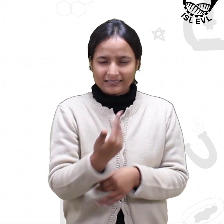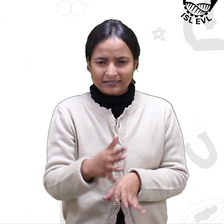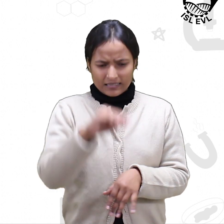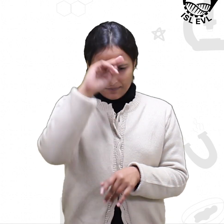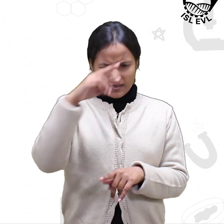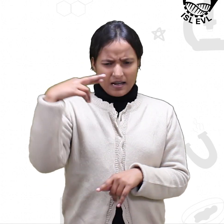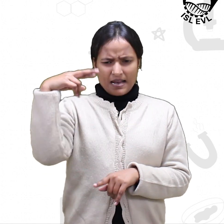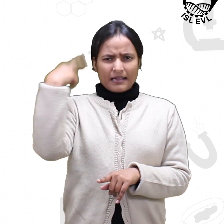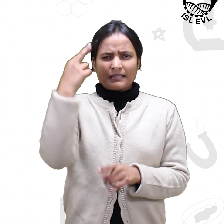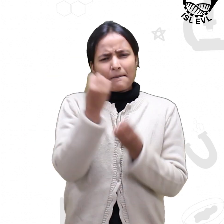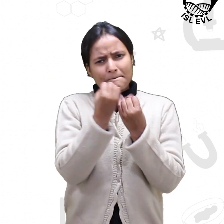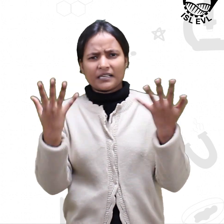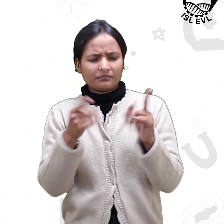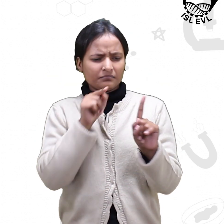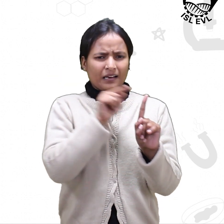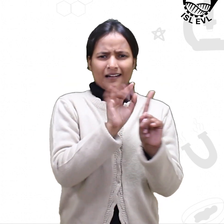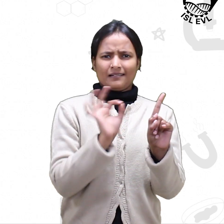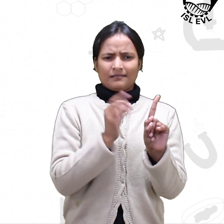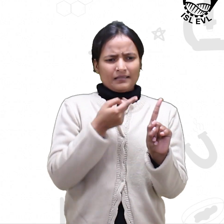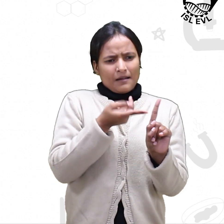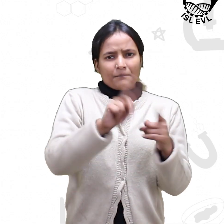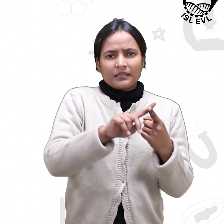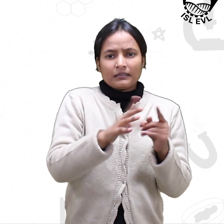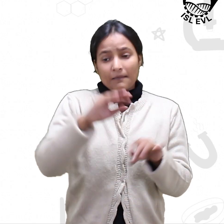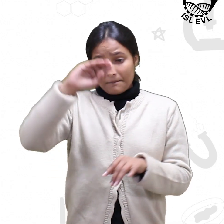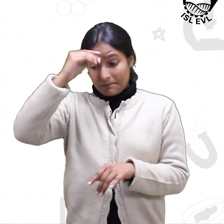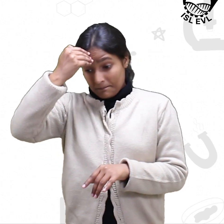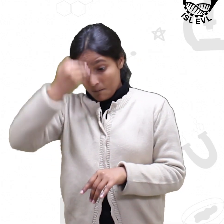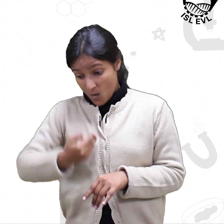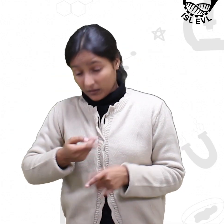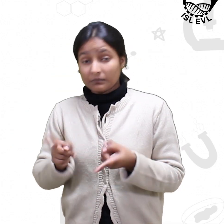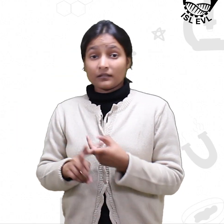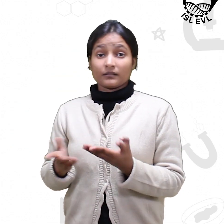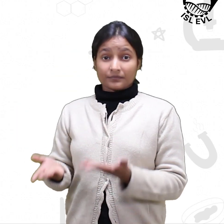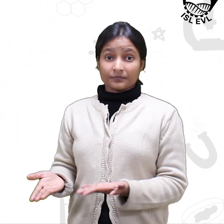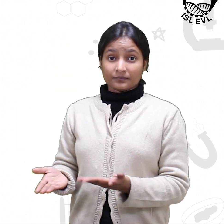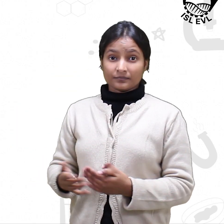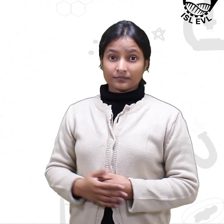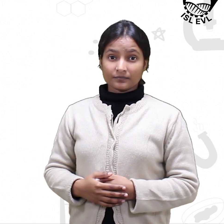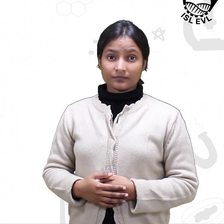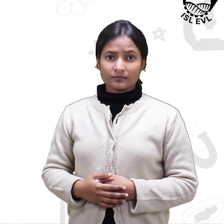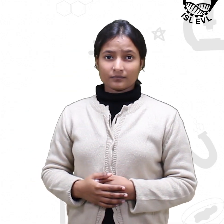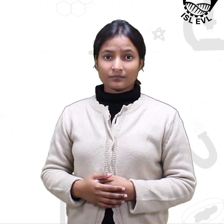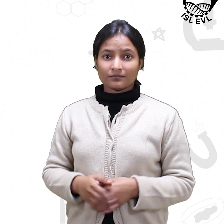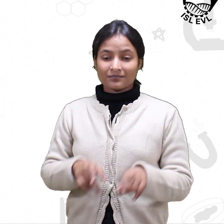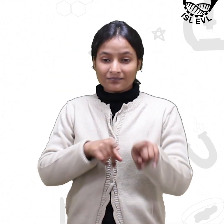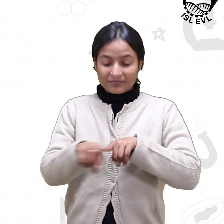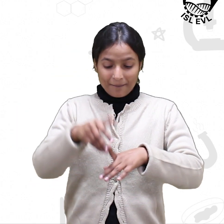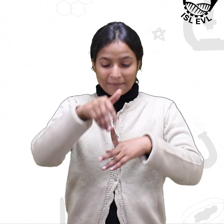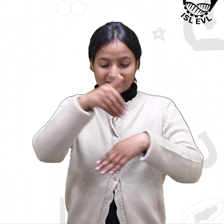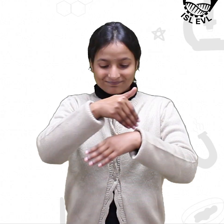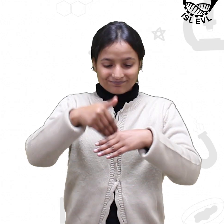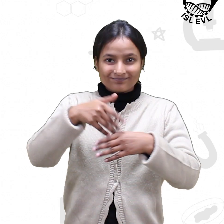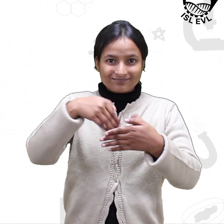different reasons. In the same way it is with paralysis, because that's what a lack of movement in the overt sense, right? Muscular movement is